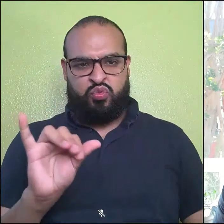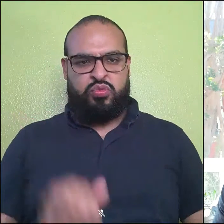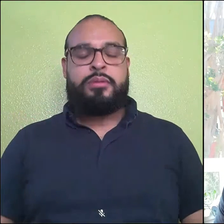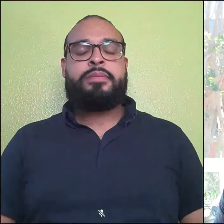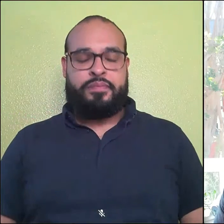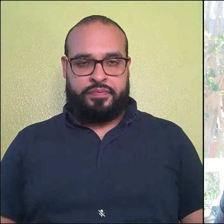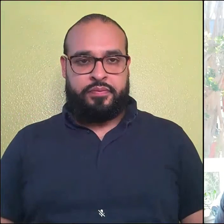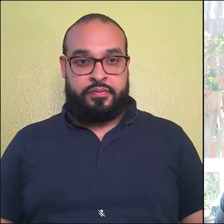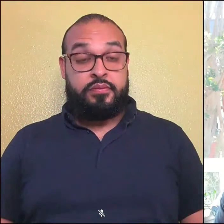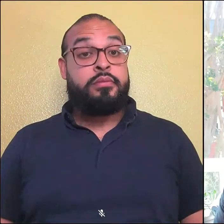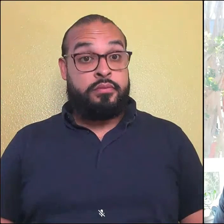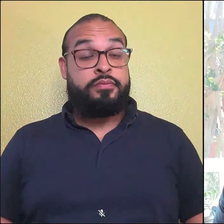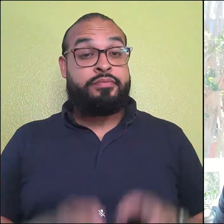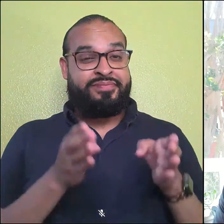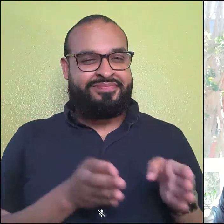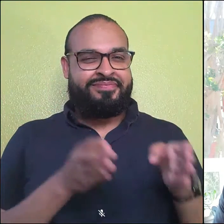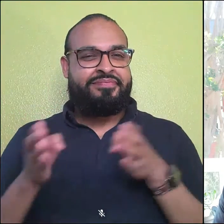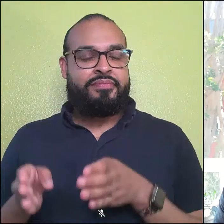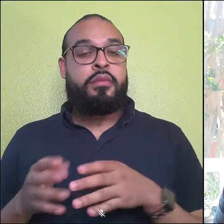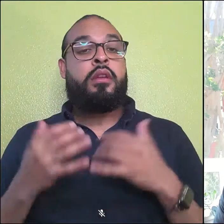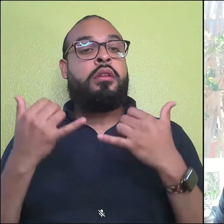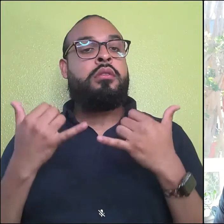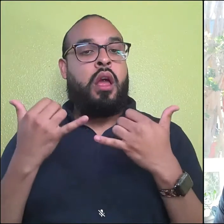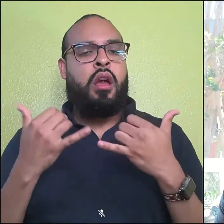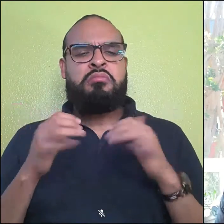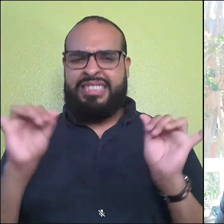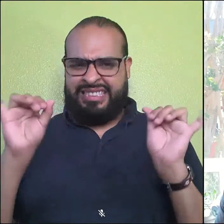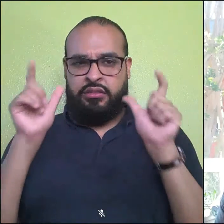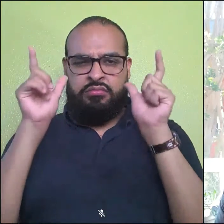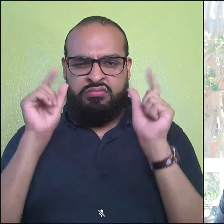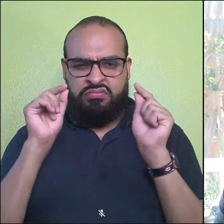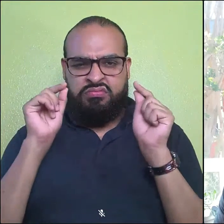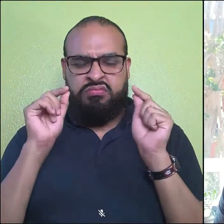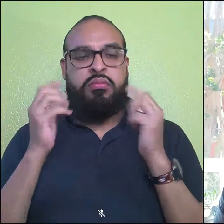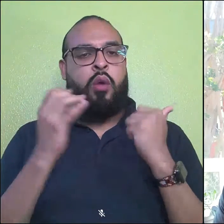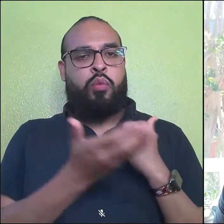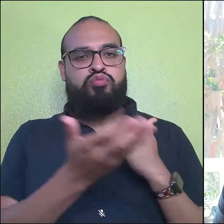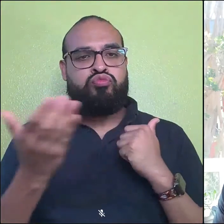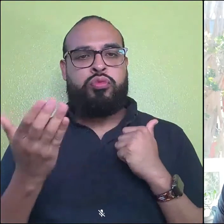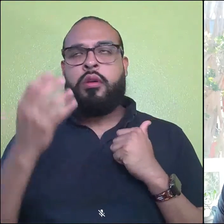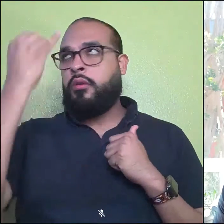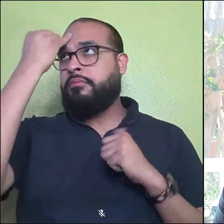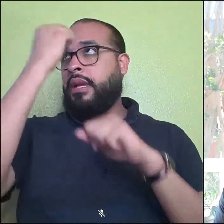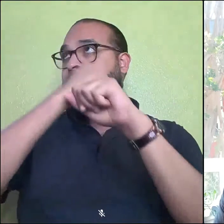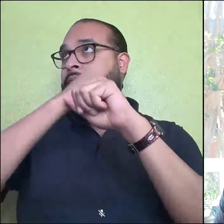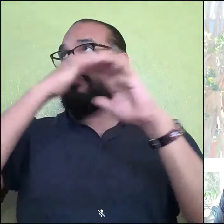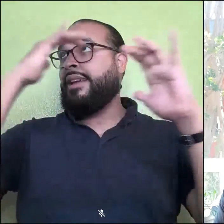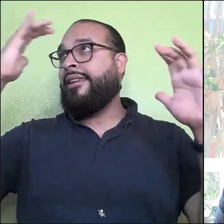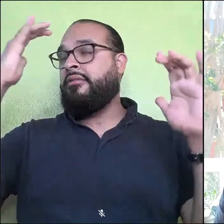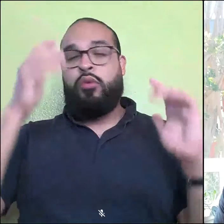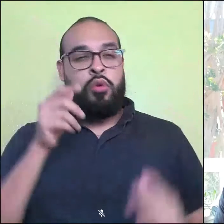Now I want you to bring into the space in your mind with your eyes closed a visualization of you as a